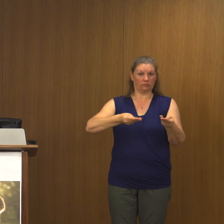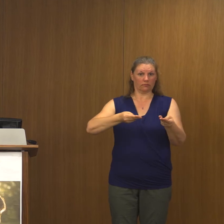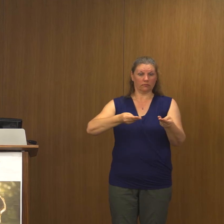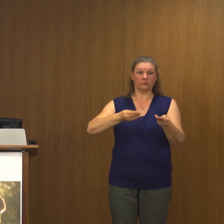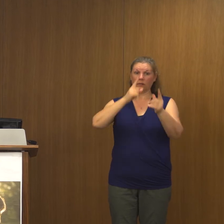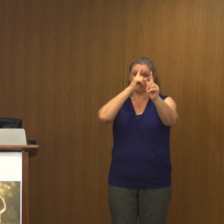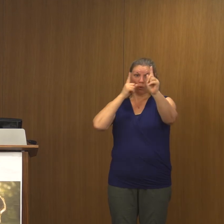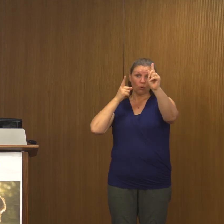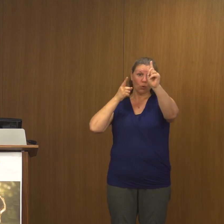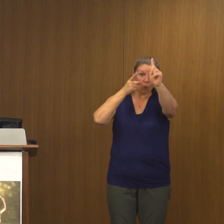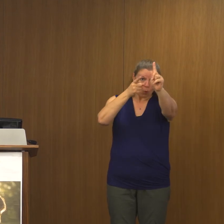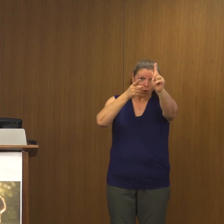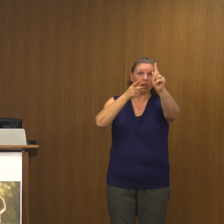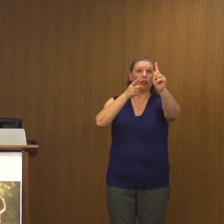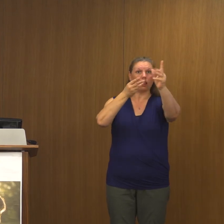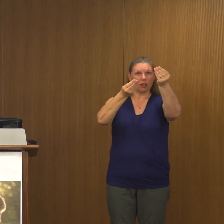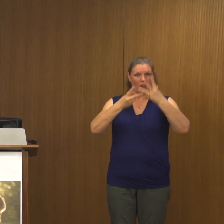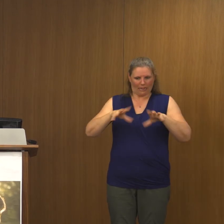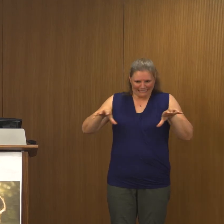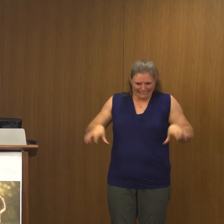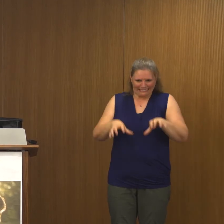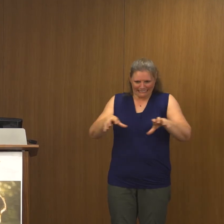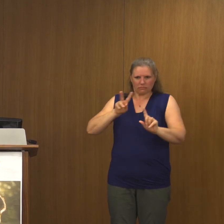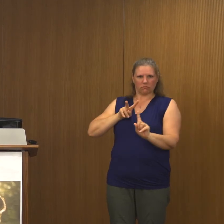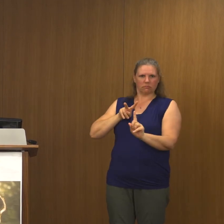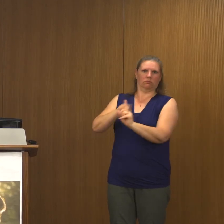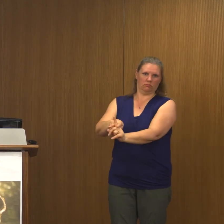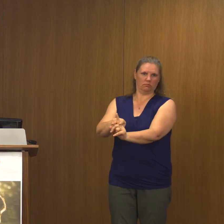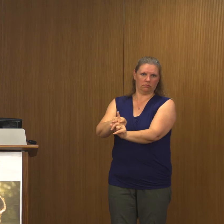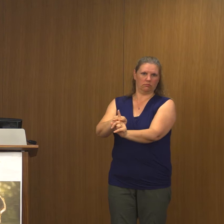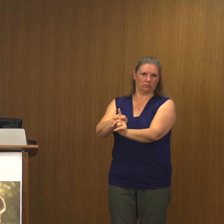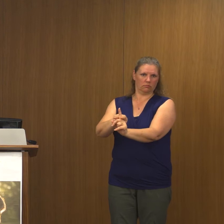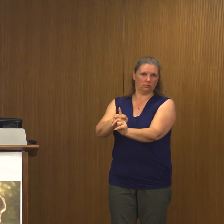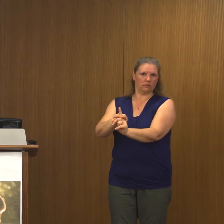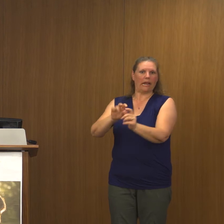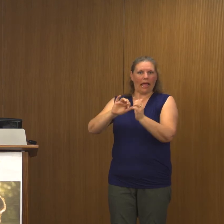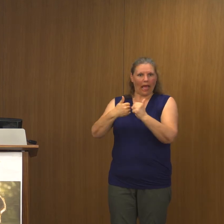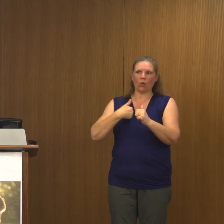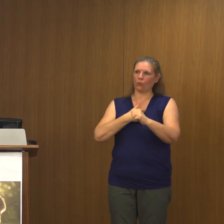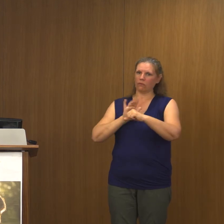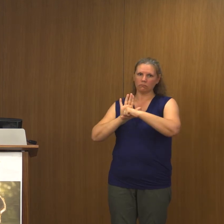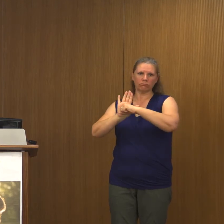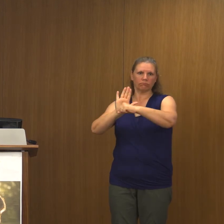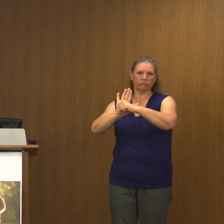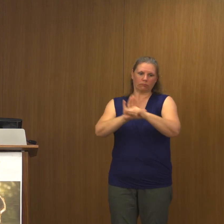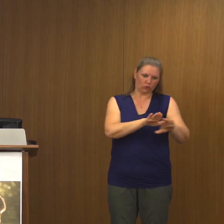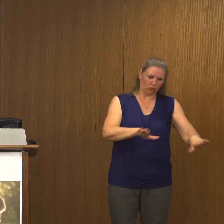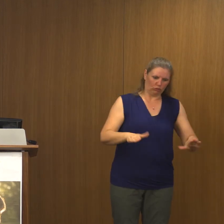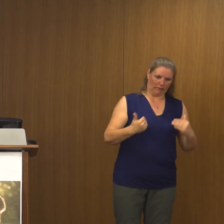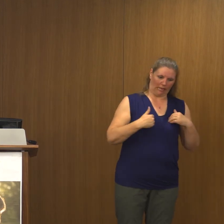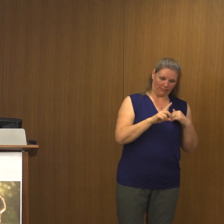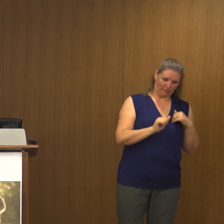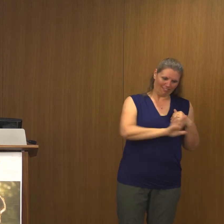to some actionable and good conclusions on how we can promote the rights of children with disabilities. This